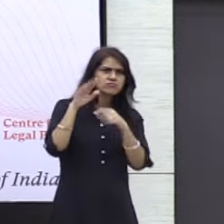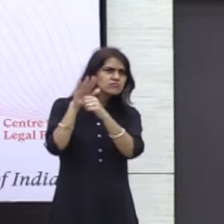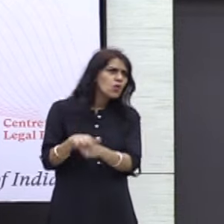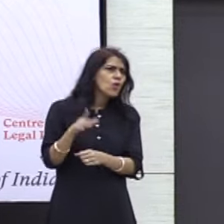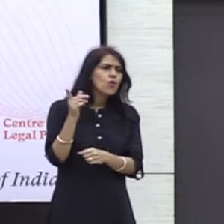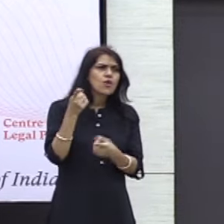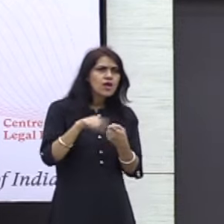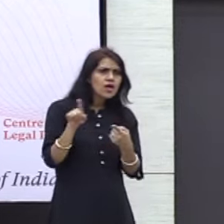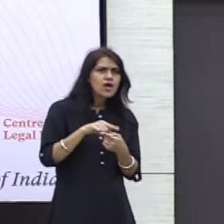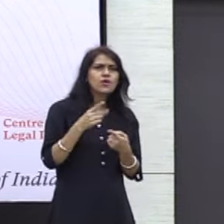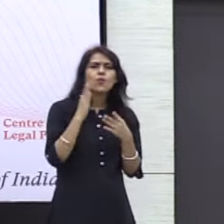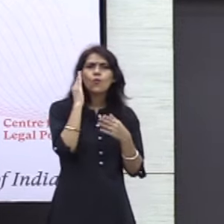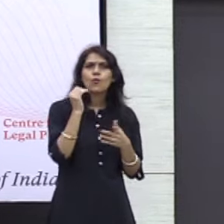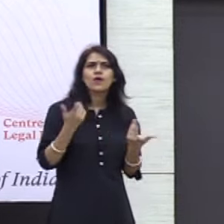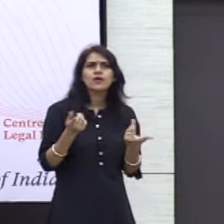India.